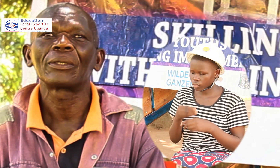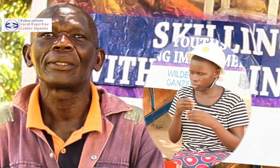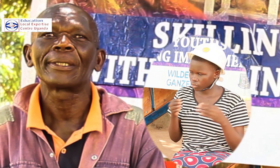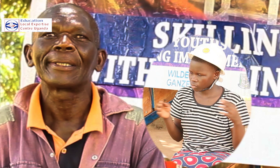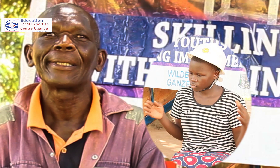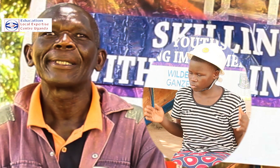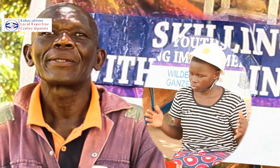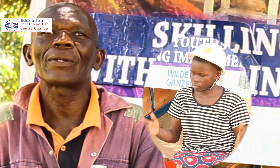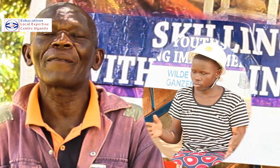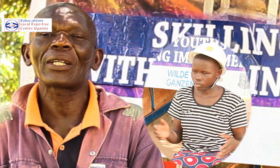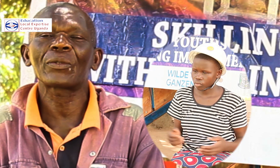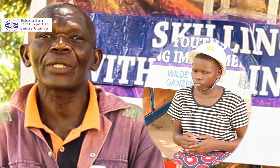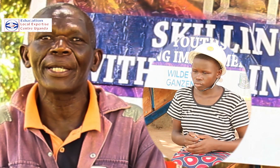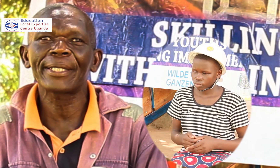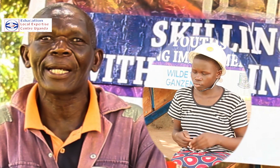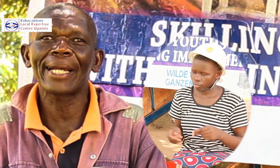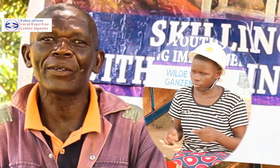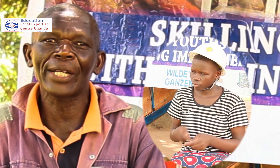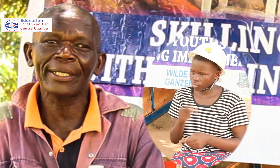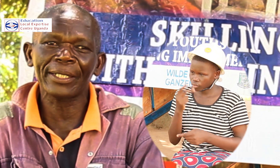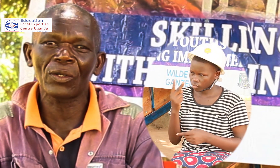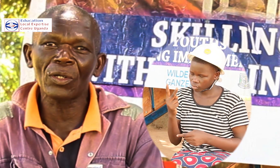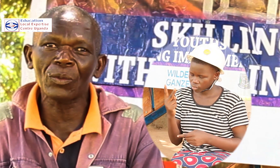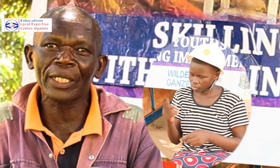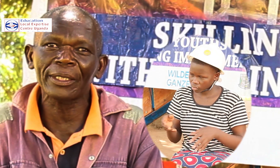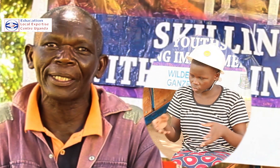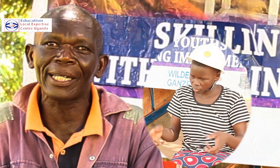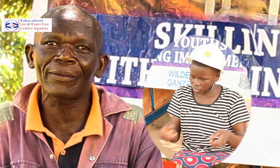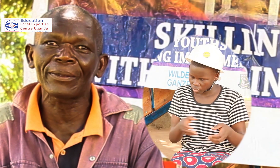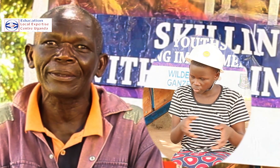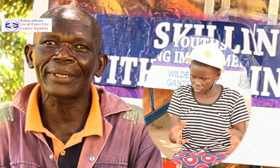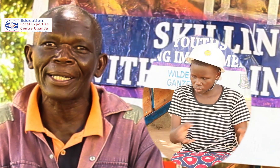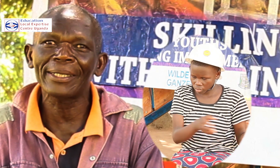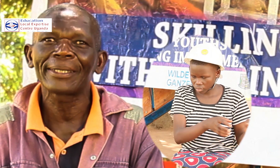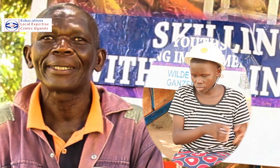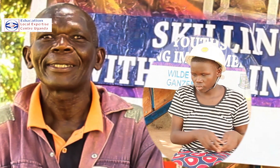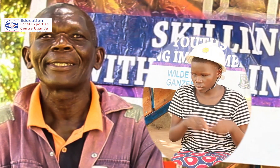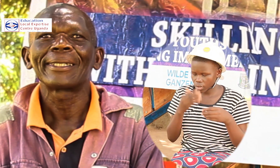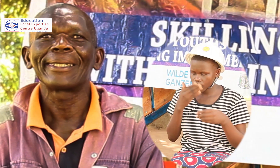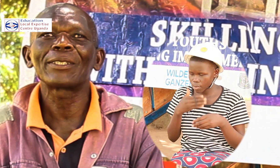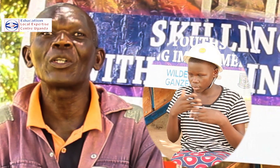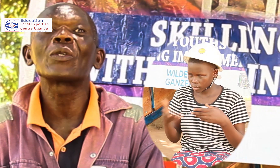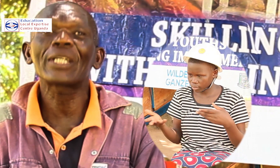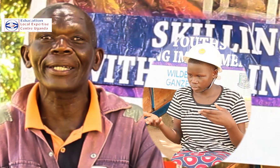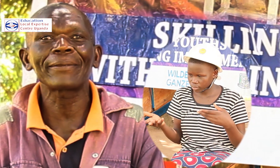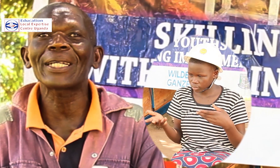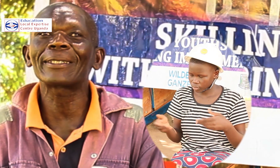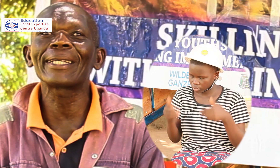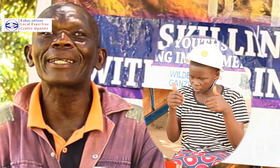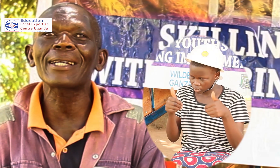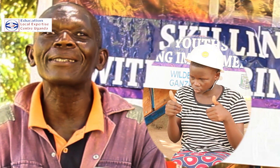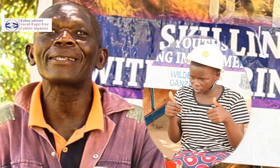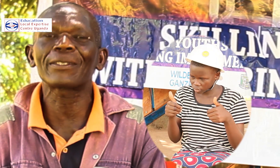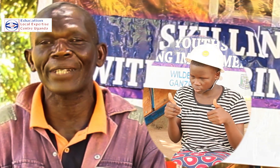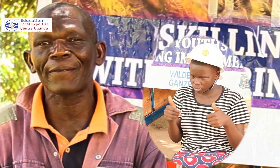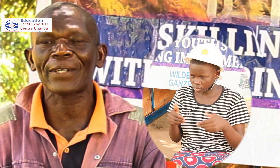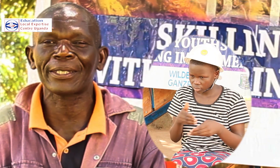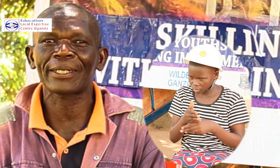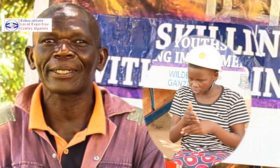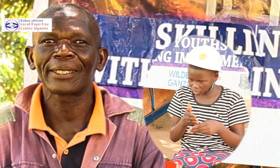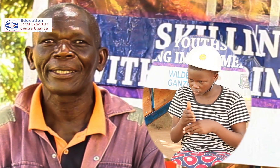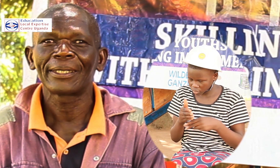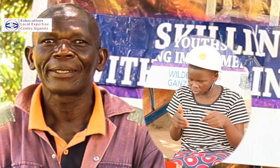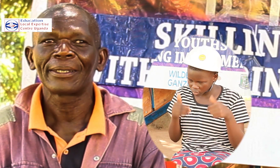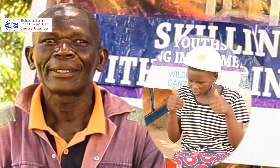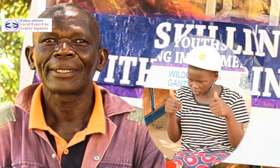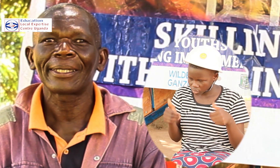modules. So after 2 days, I collected all what they have done. It was okay. In fact, they catch things very